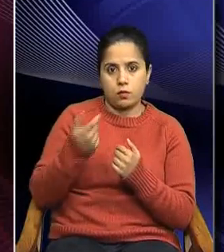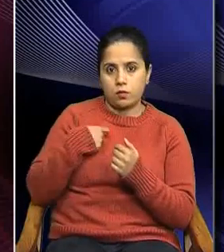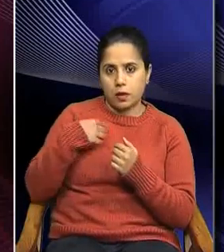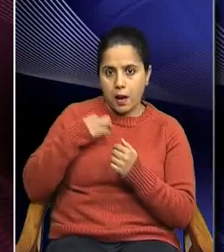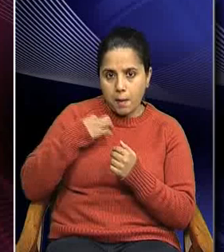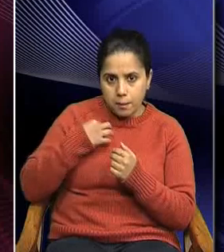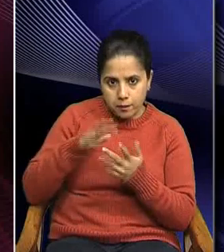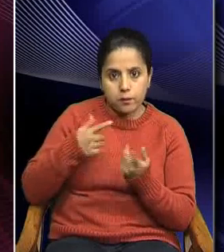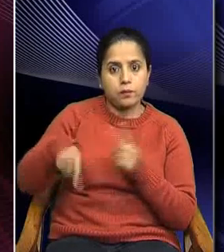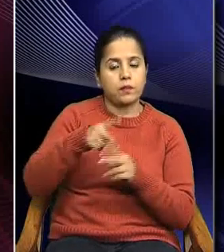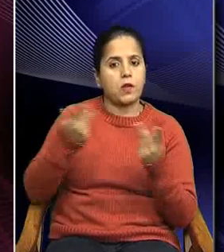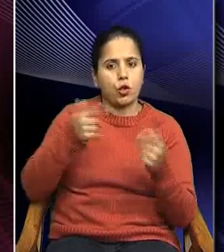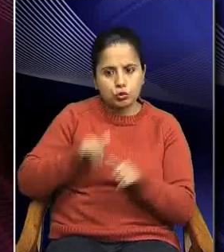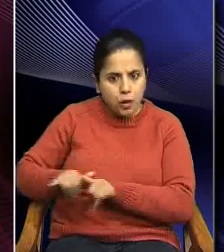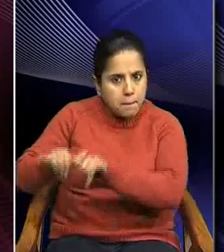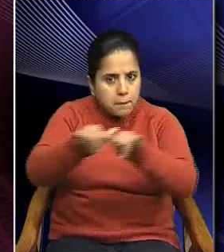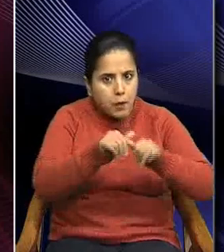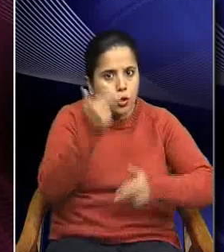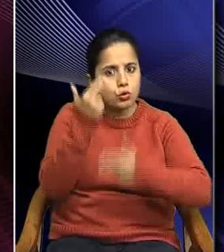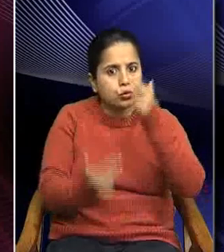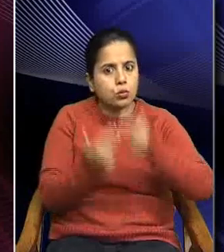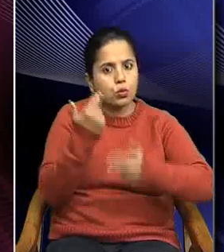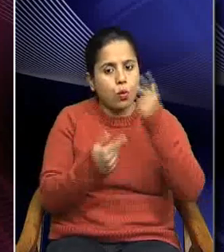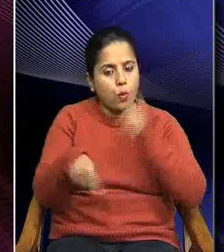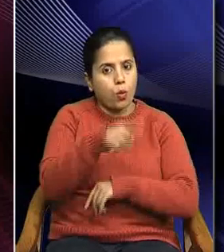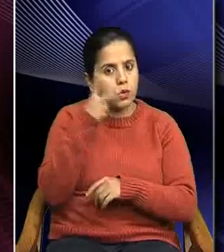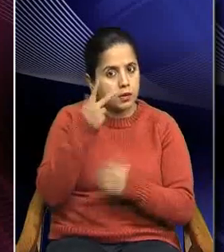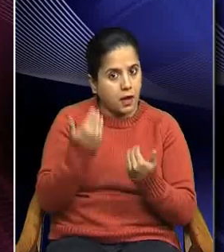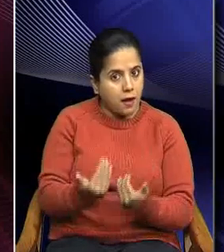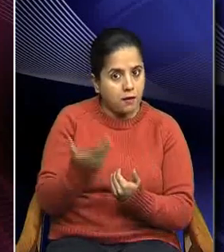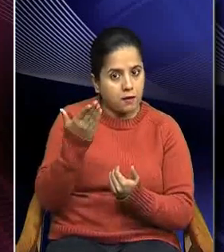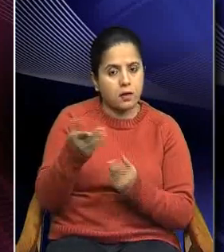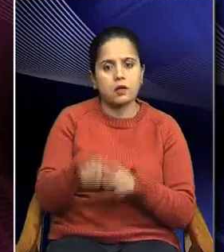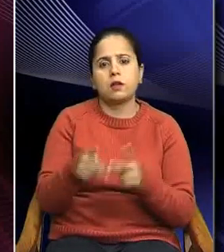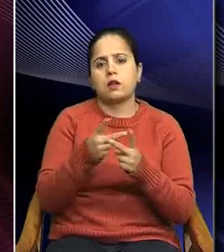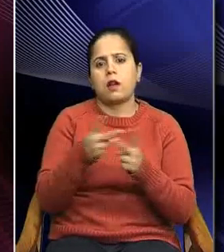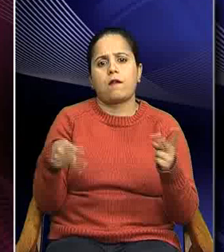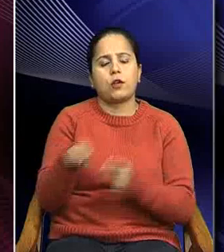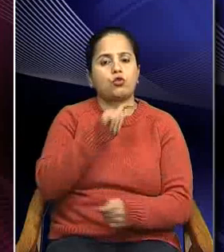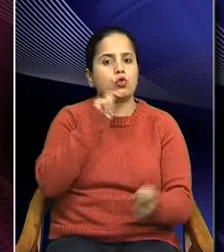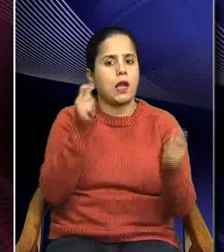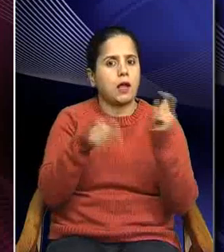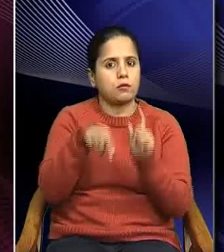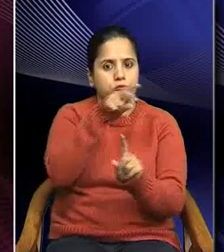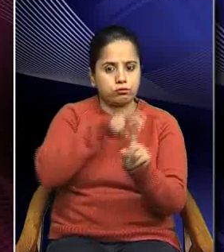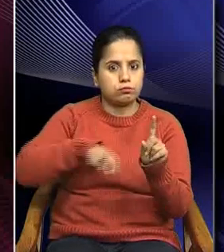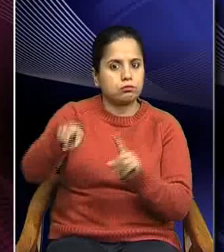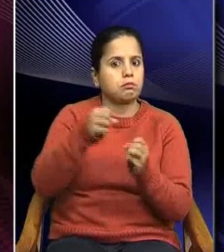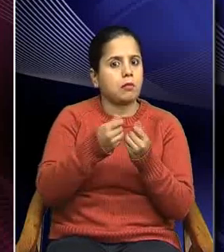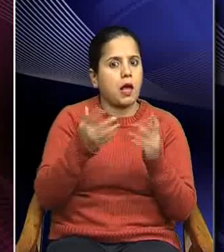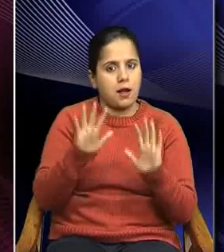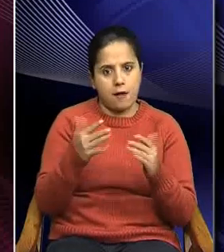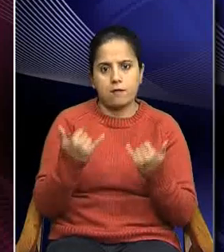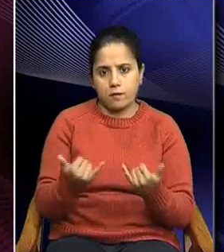homogeneous narrative, within that there are several shifts that